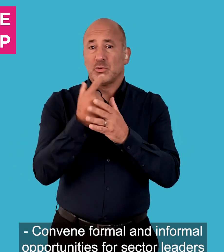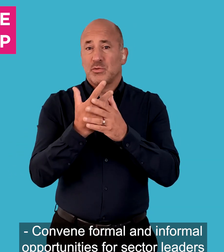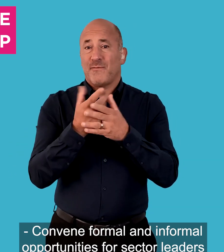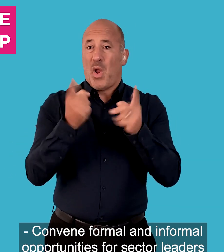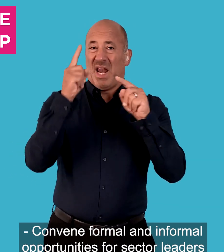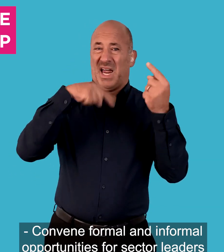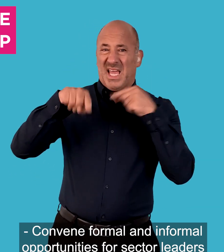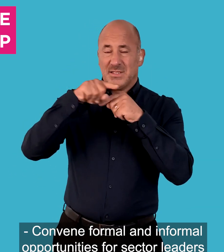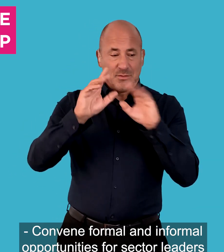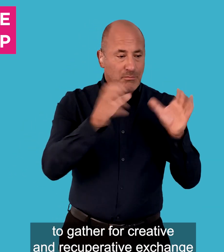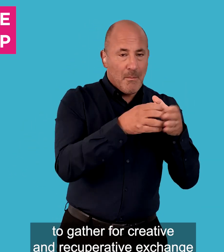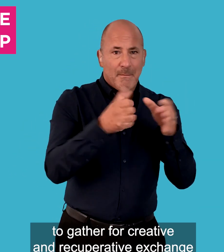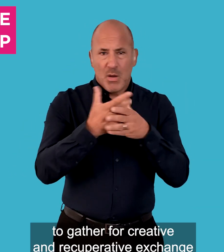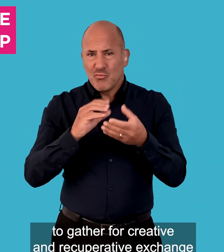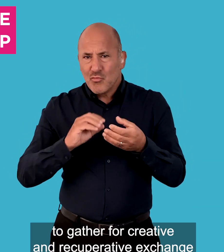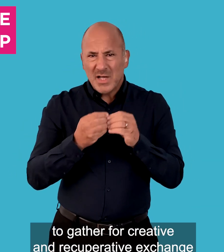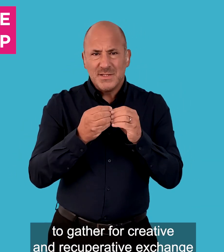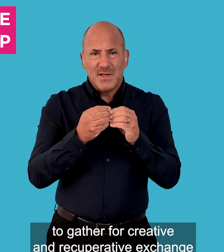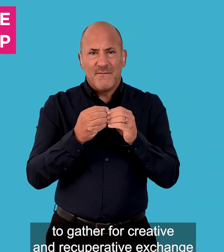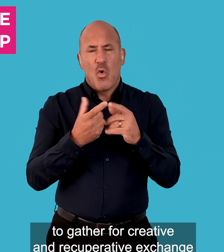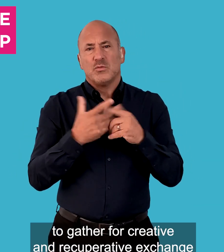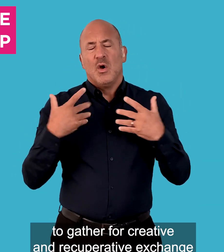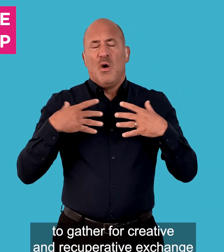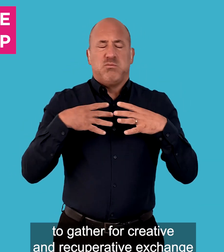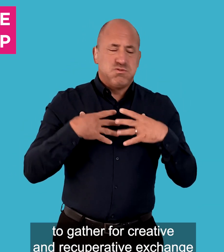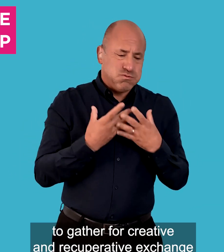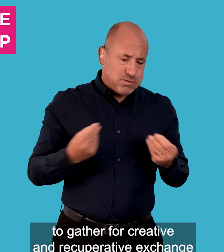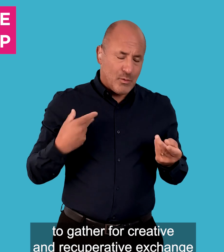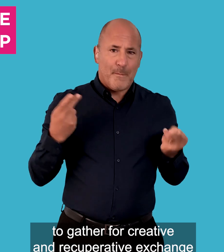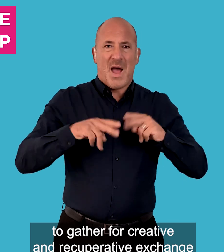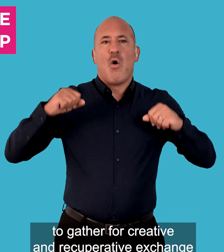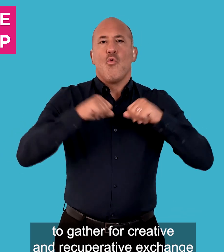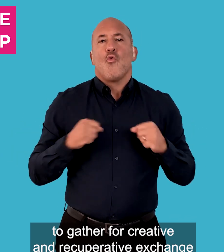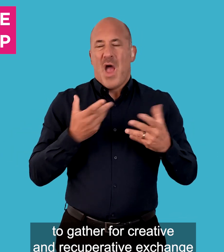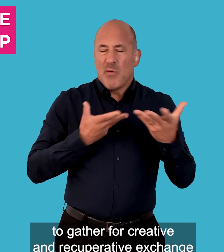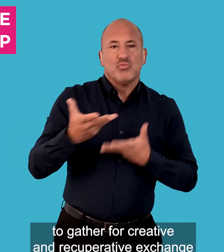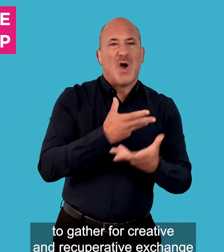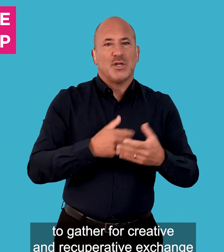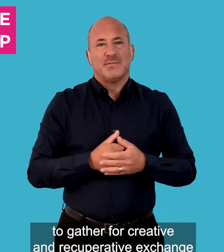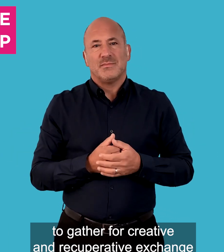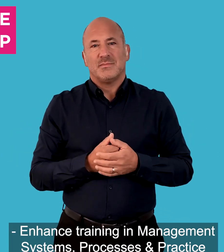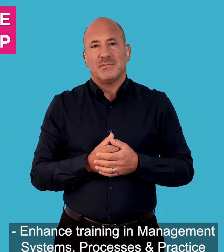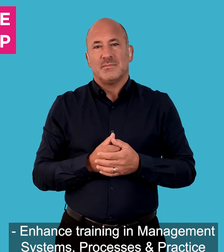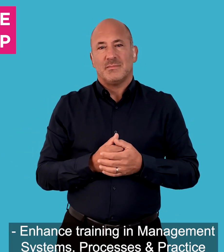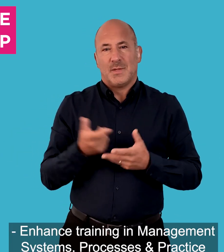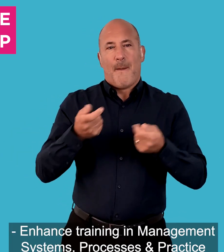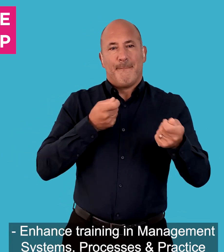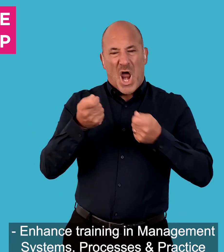for sector leaders. To gather for creative and recuperative exchange.